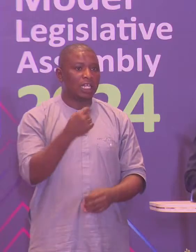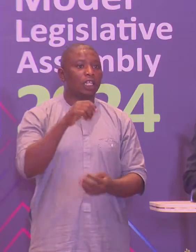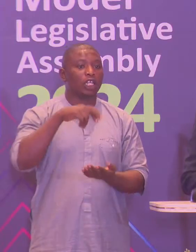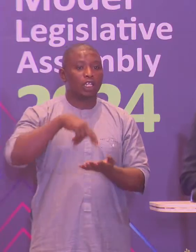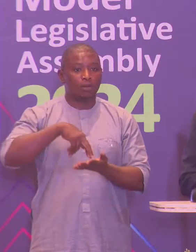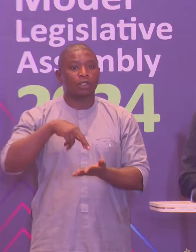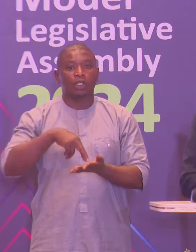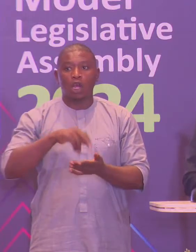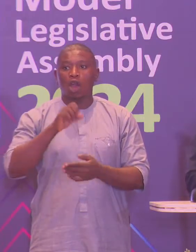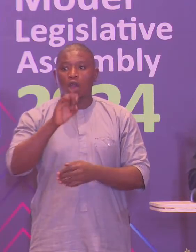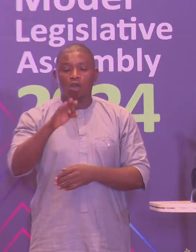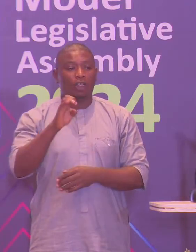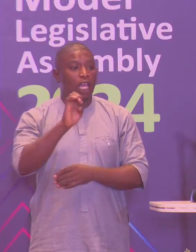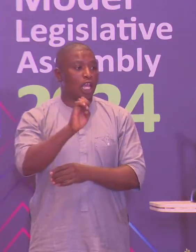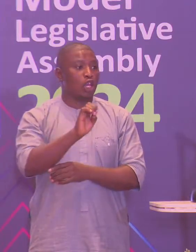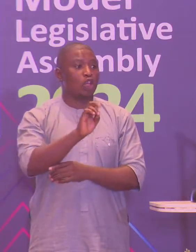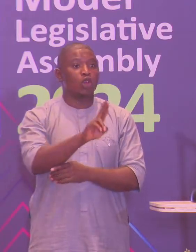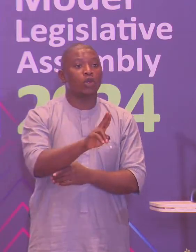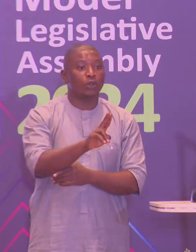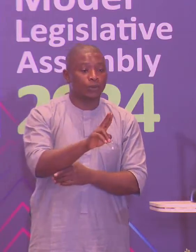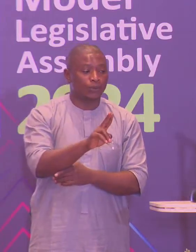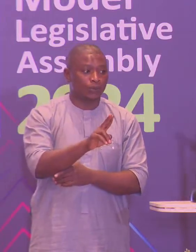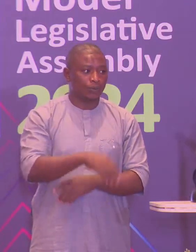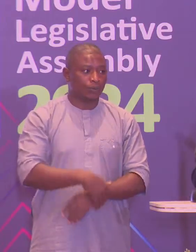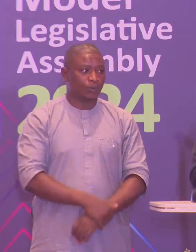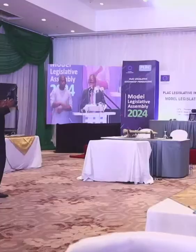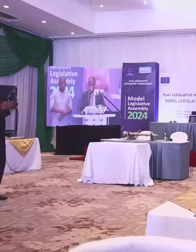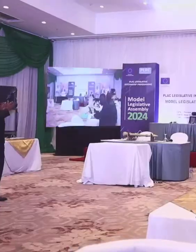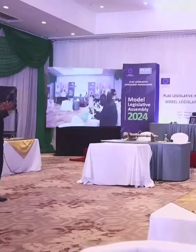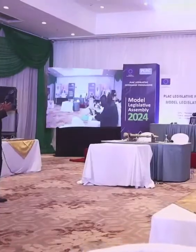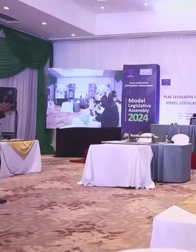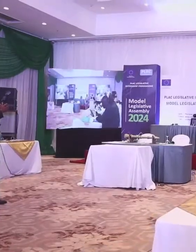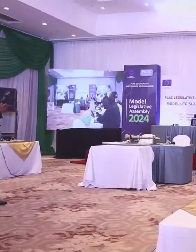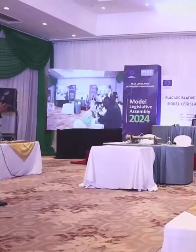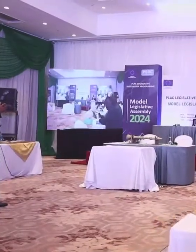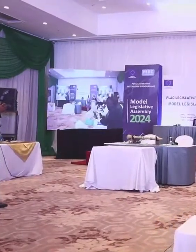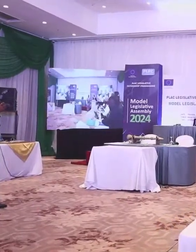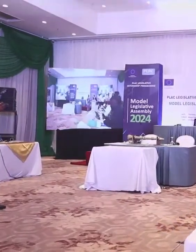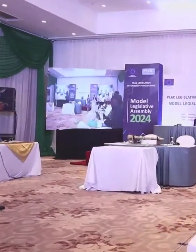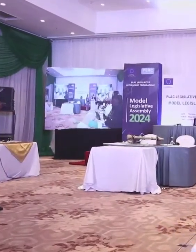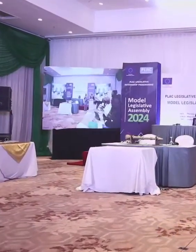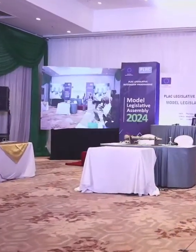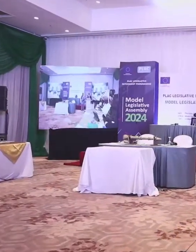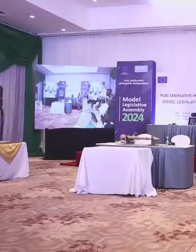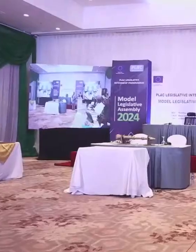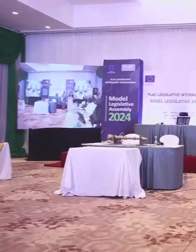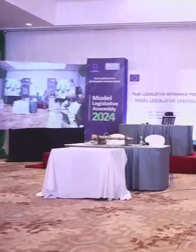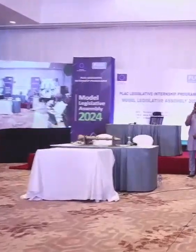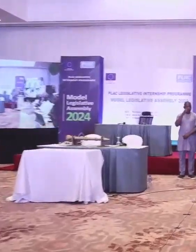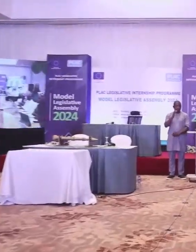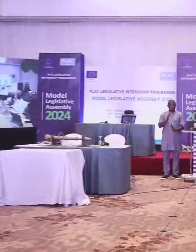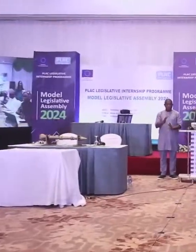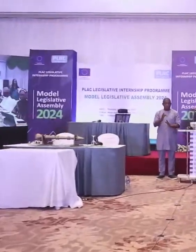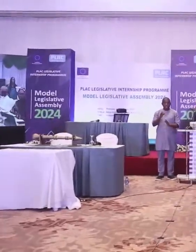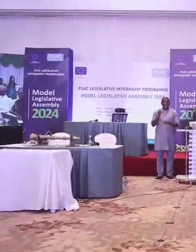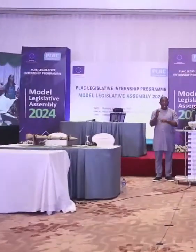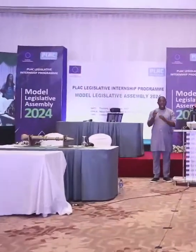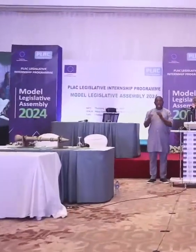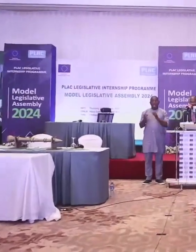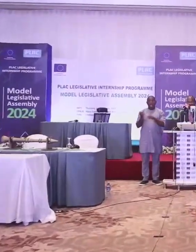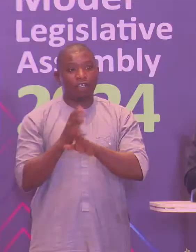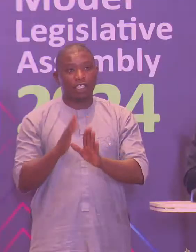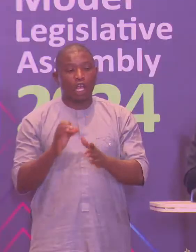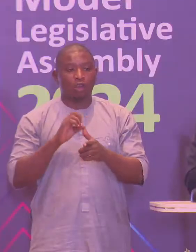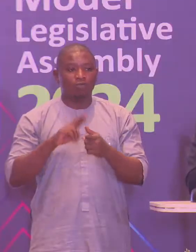representative of the European Union and governance advisor or senior manager